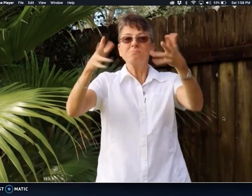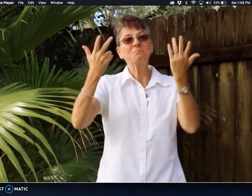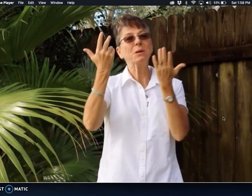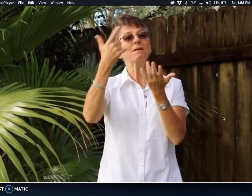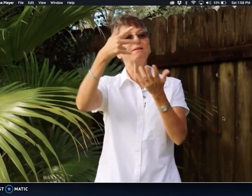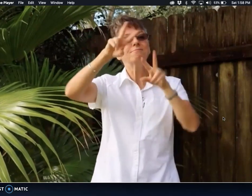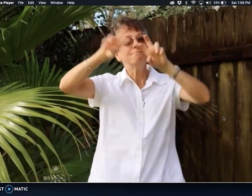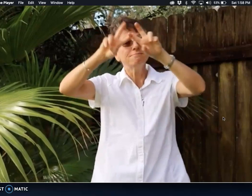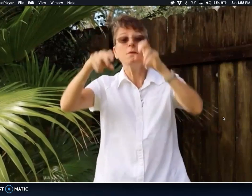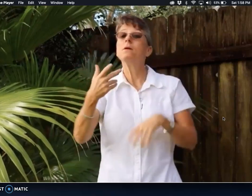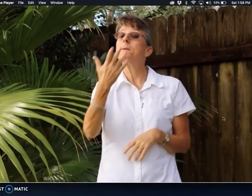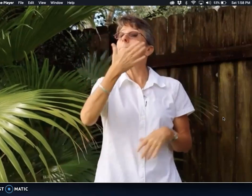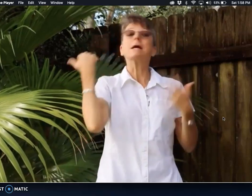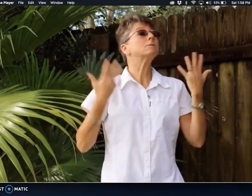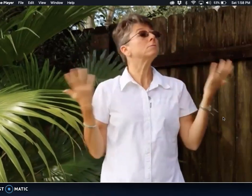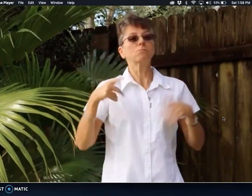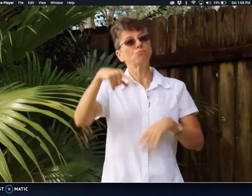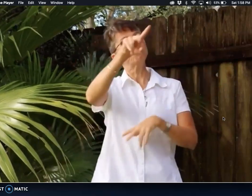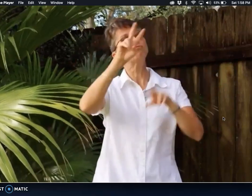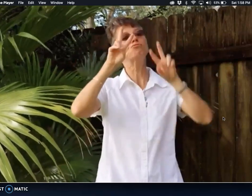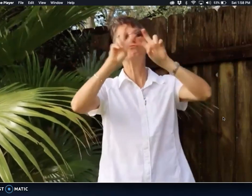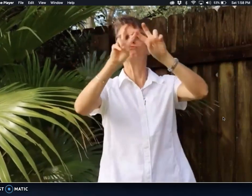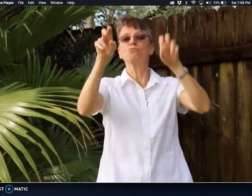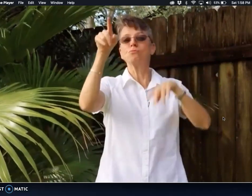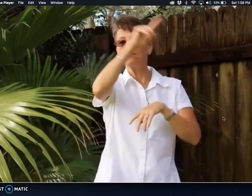The mirrorless cameras are new and people are still trying to figure them out.